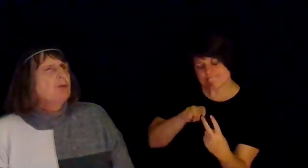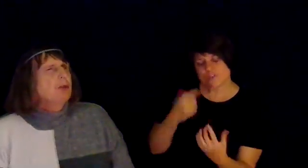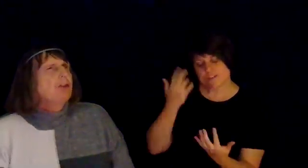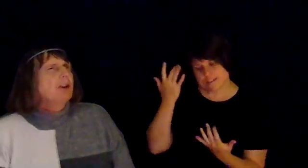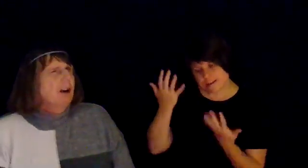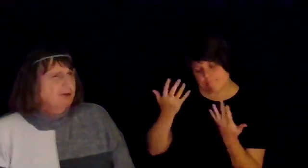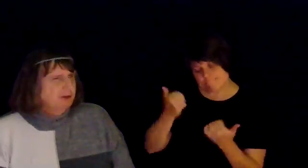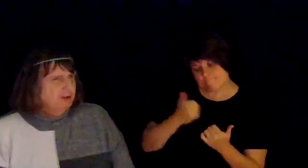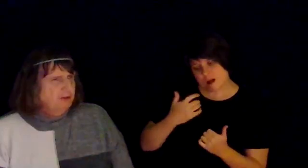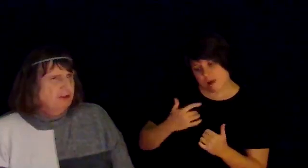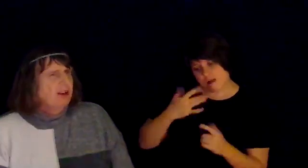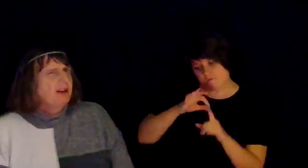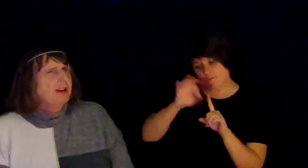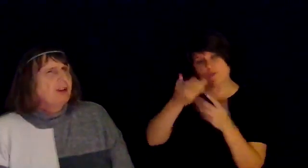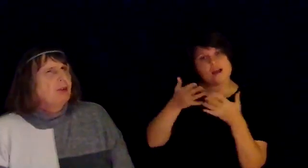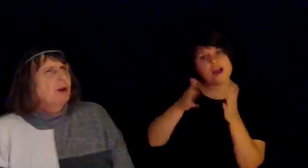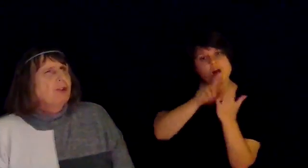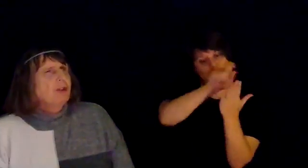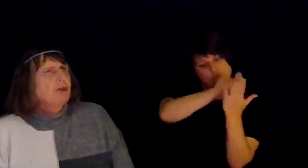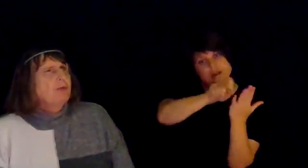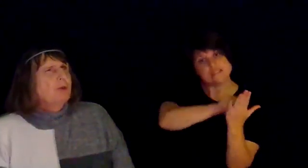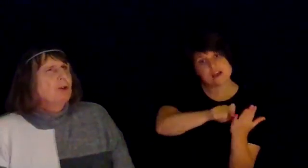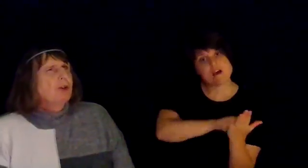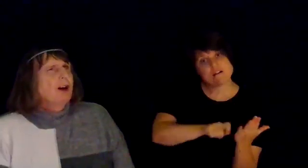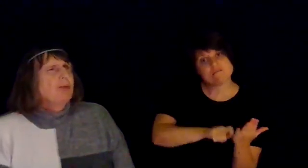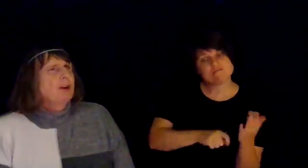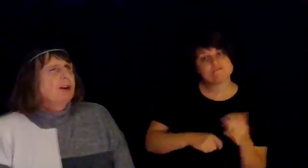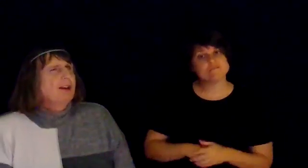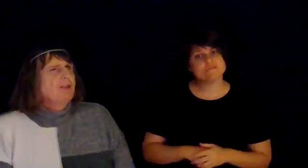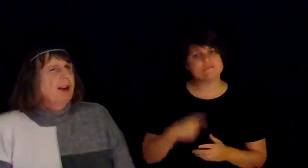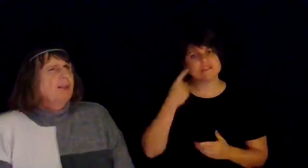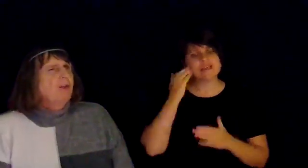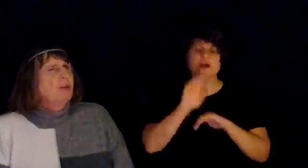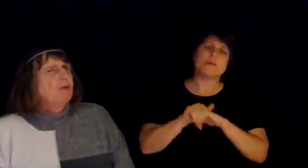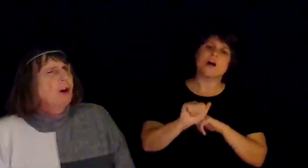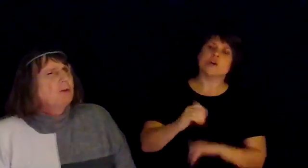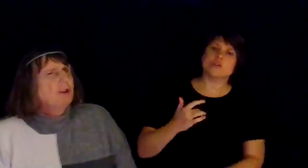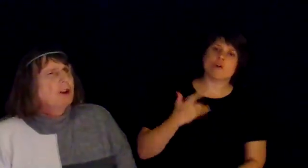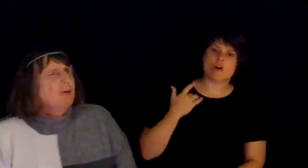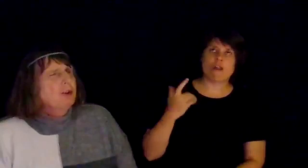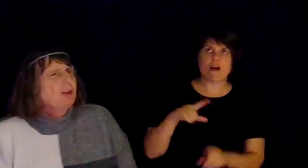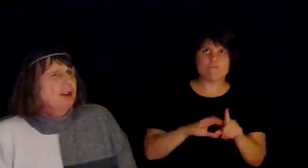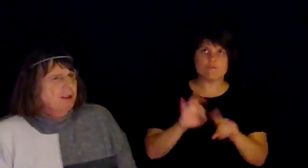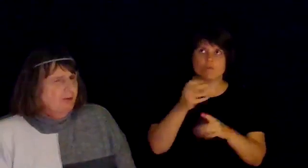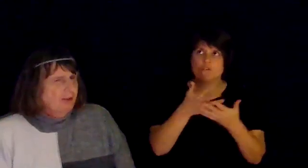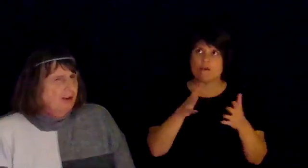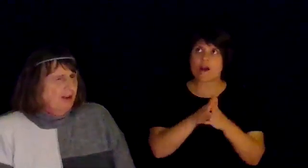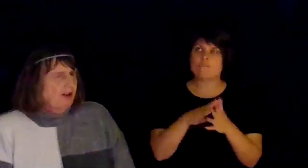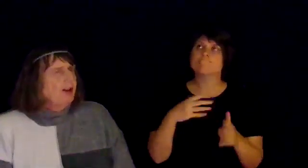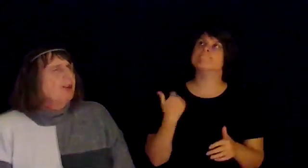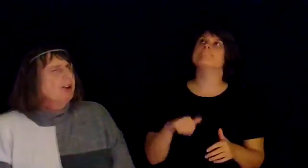you want to improve your life? Do you want to improve your life by being more involved in the